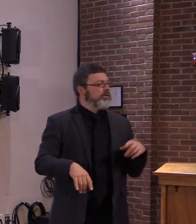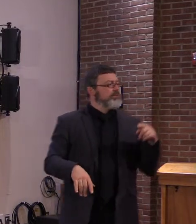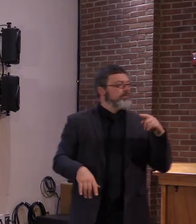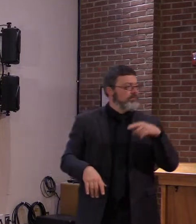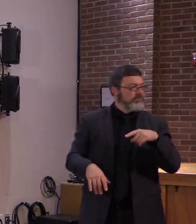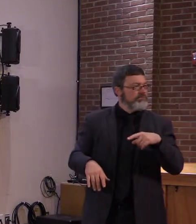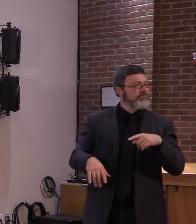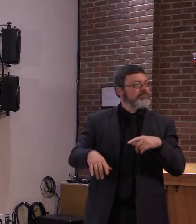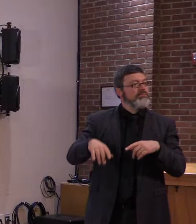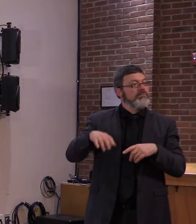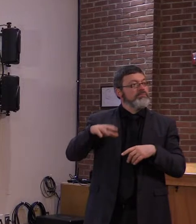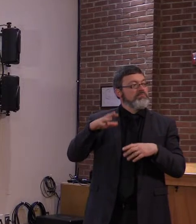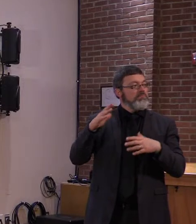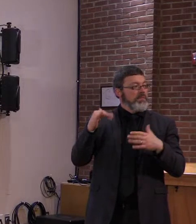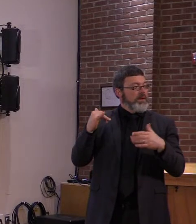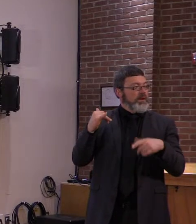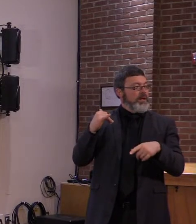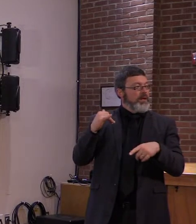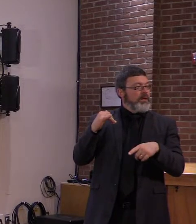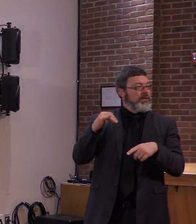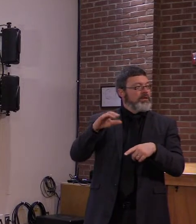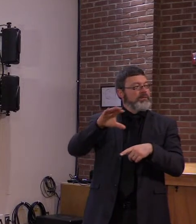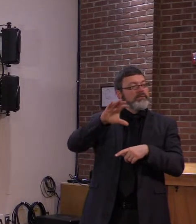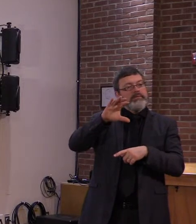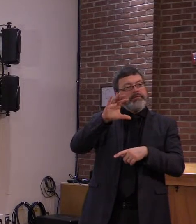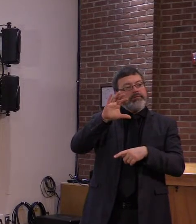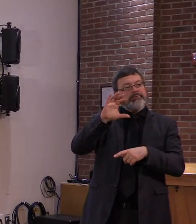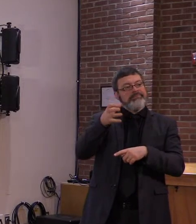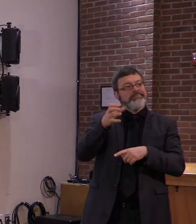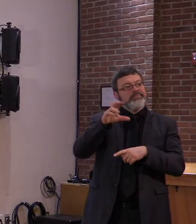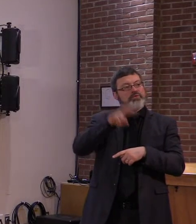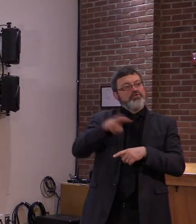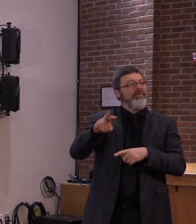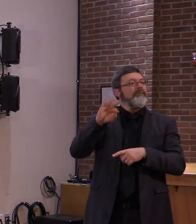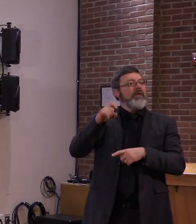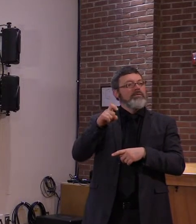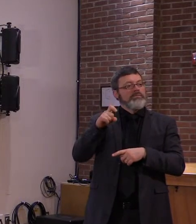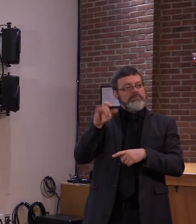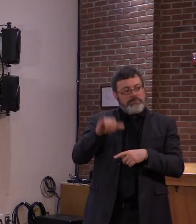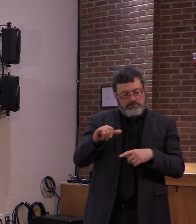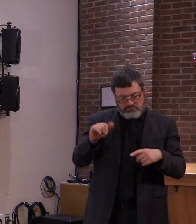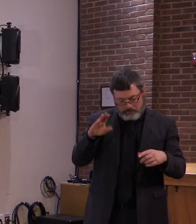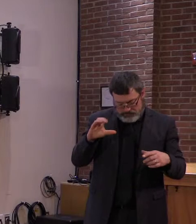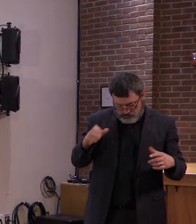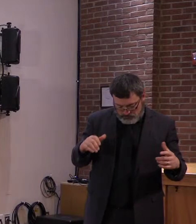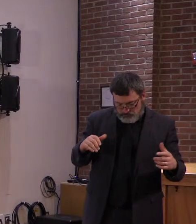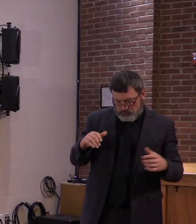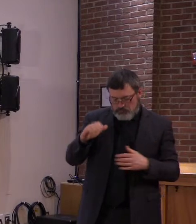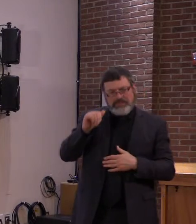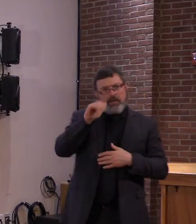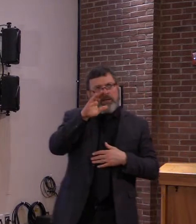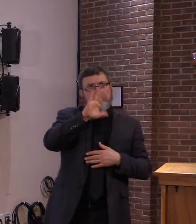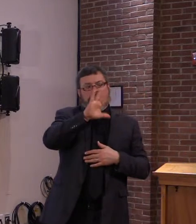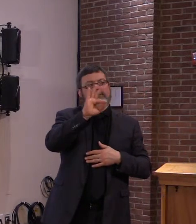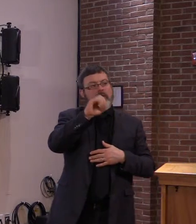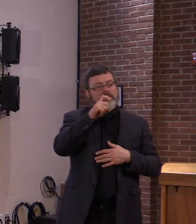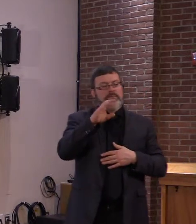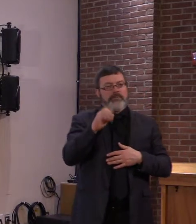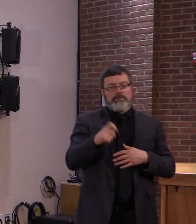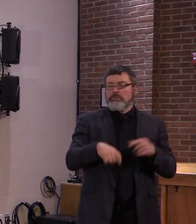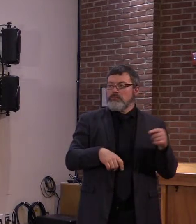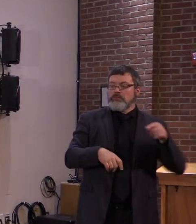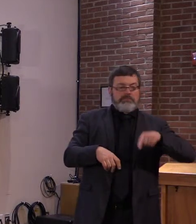wearing a mask is probably not asking a tremendous amount if you've had an infection previously. It'll also save you from being